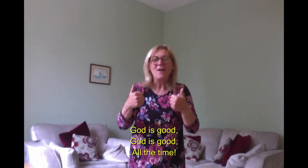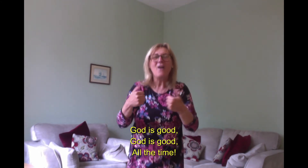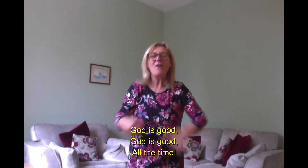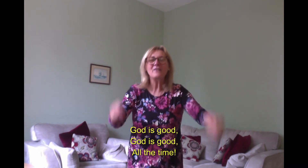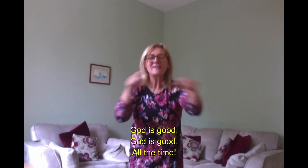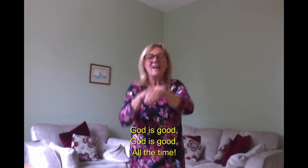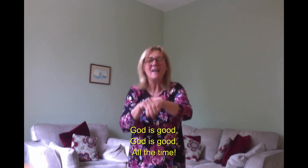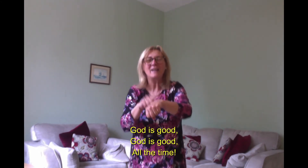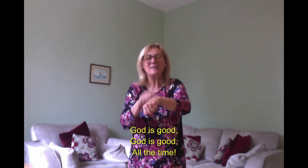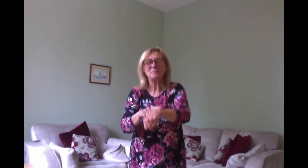all the time.